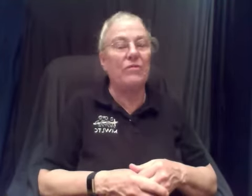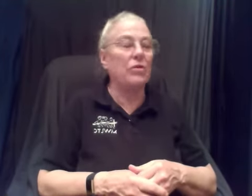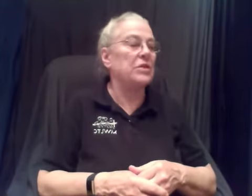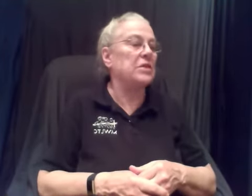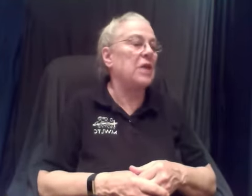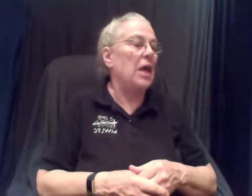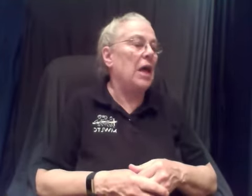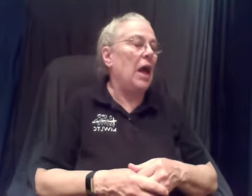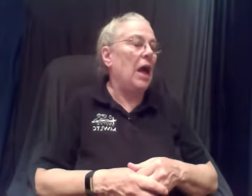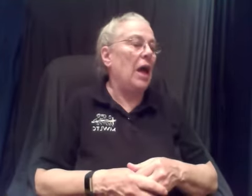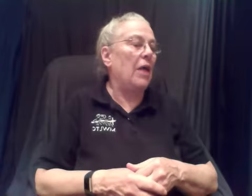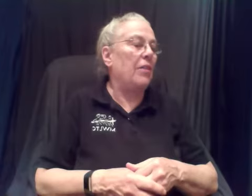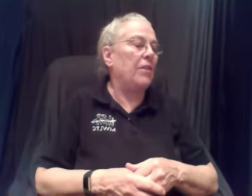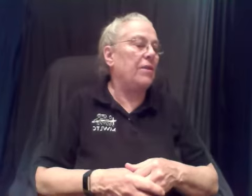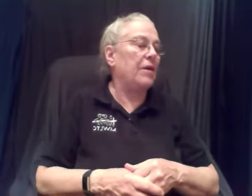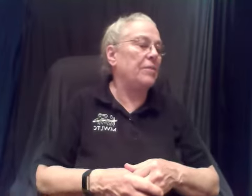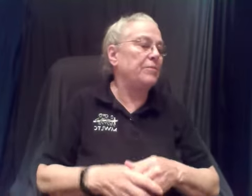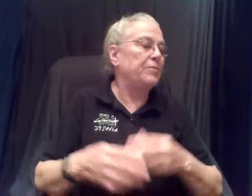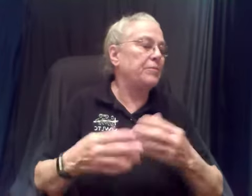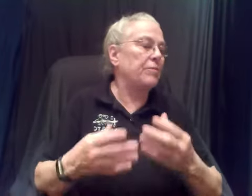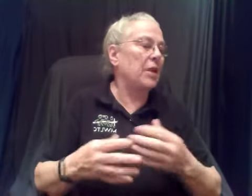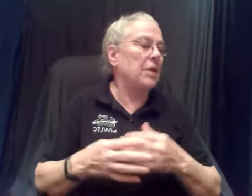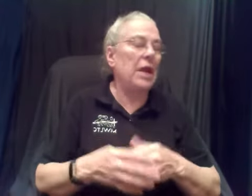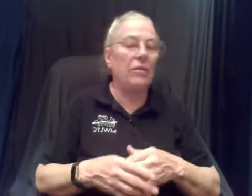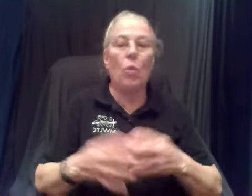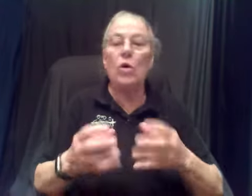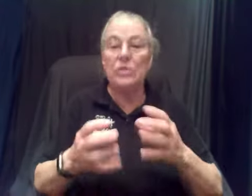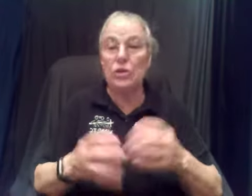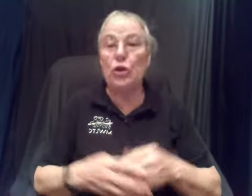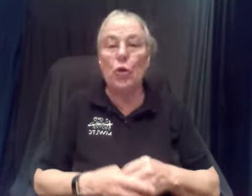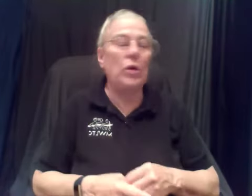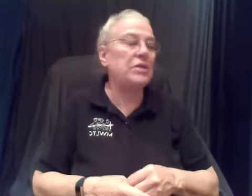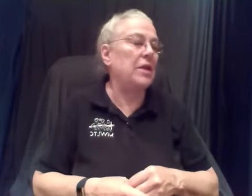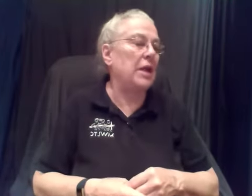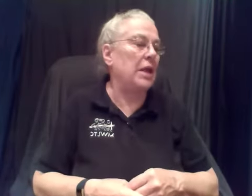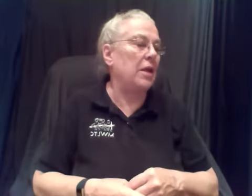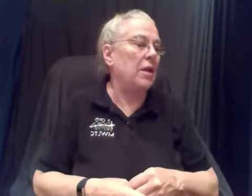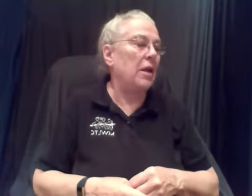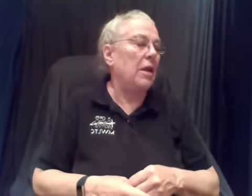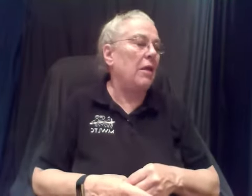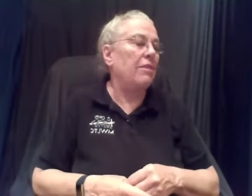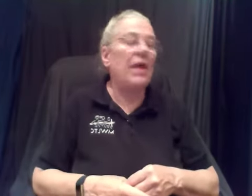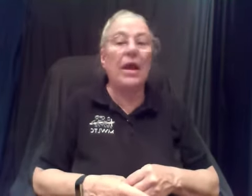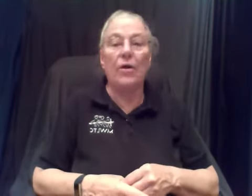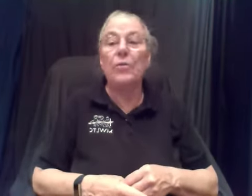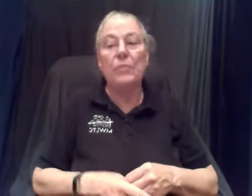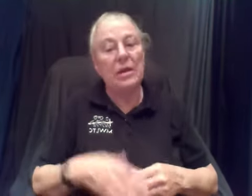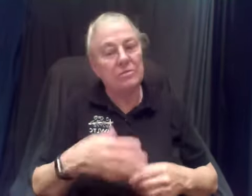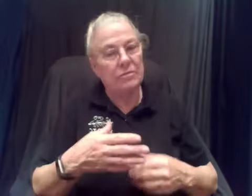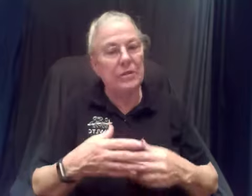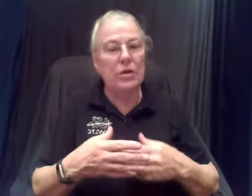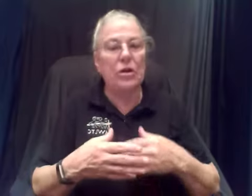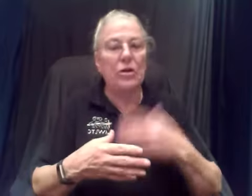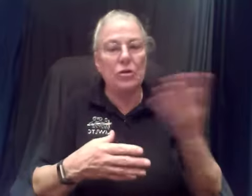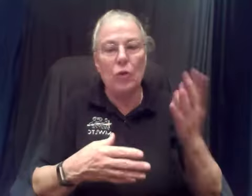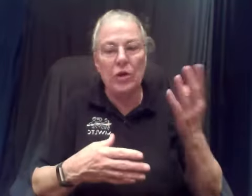3 verses. The the words that you're going to need there, and you're going to use